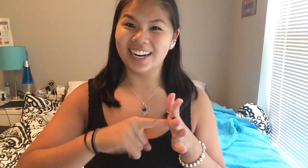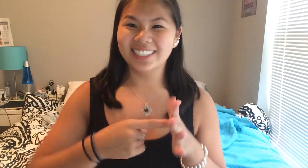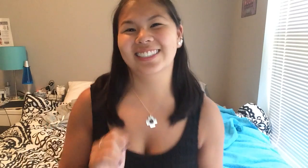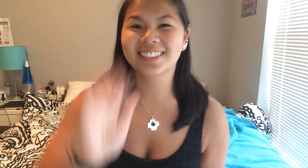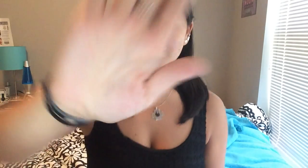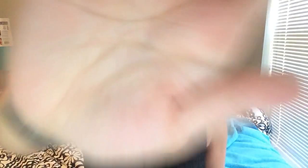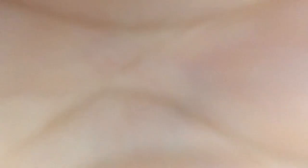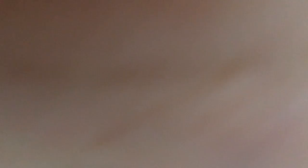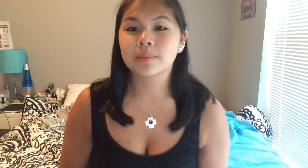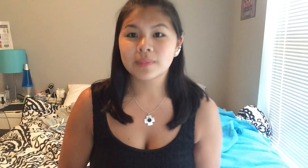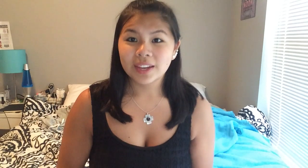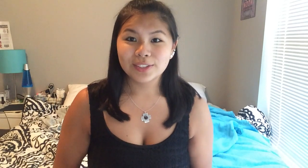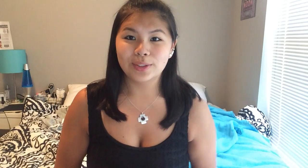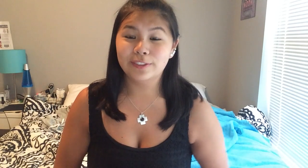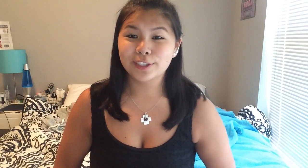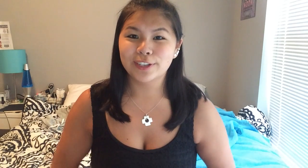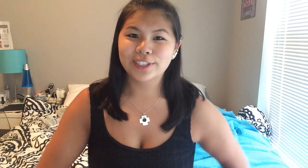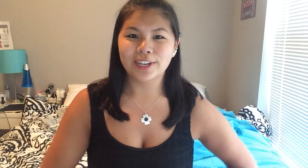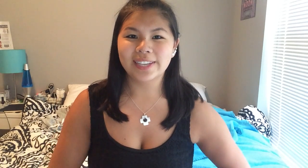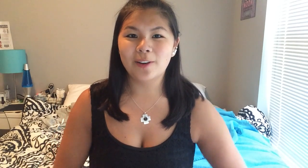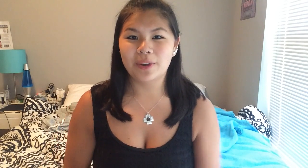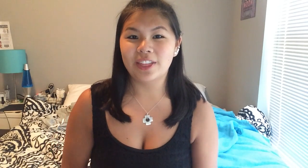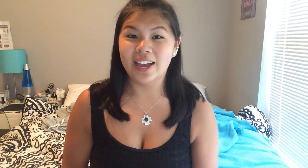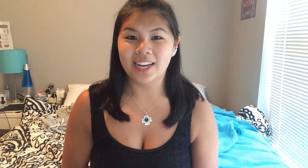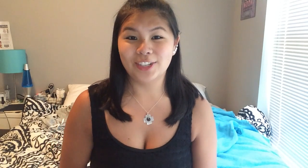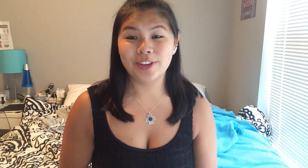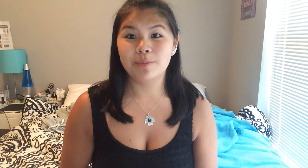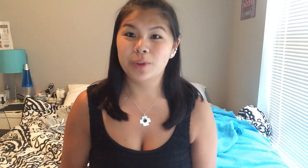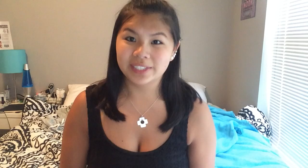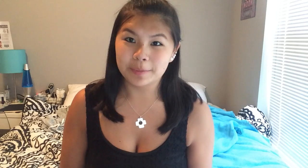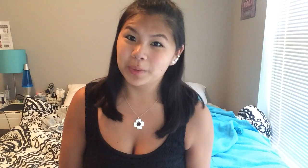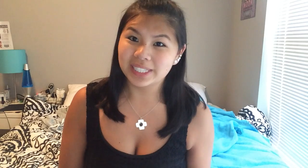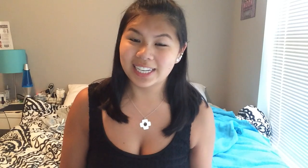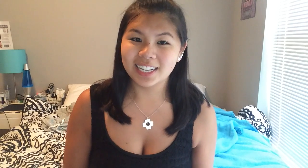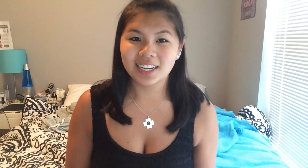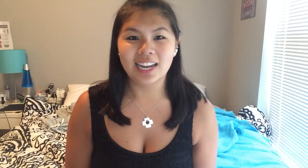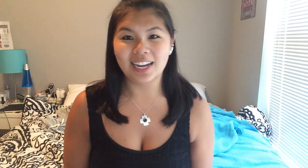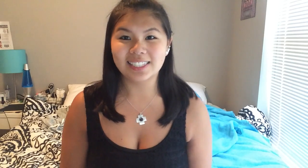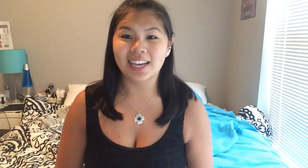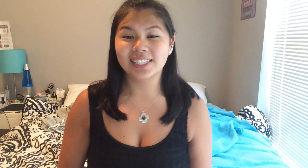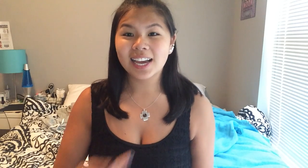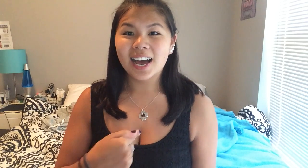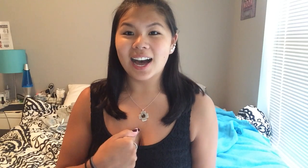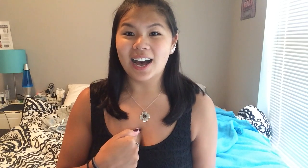started. So the first verse starts out with I had a dream, we were sipping whiskey neat, and I signed